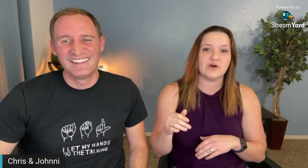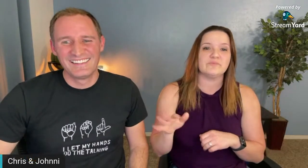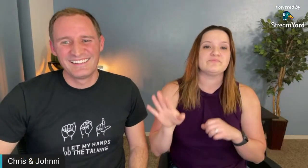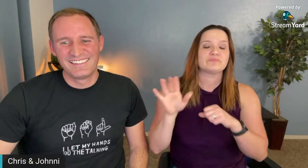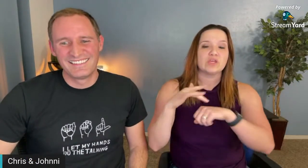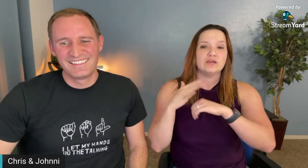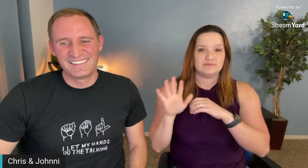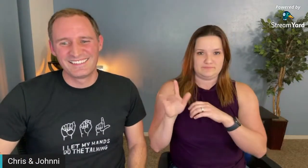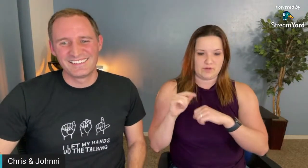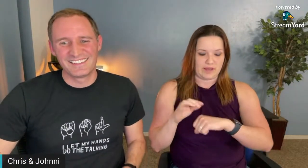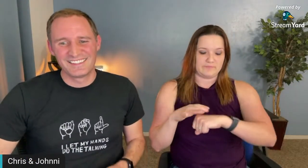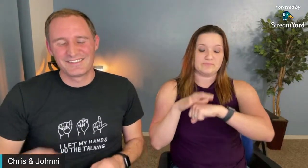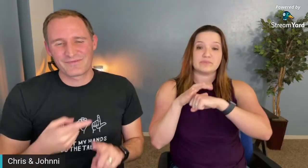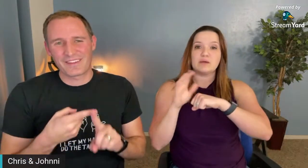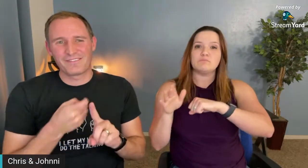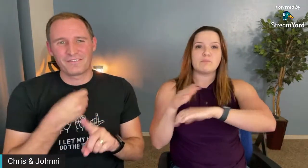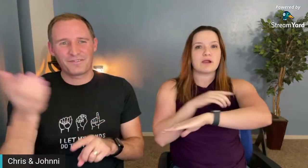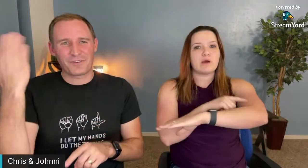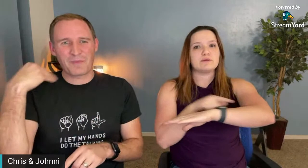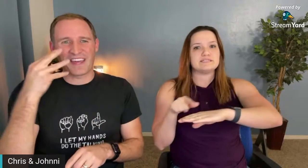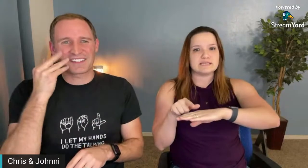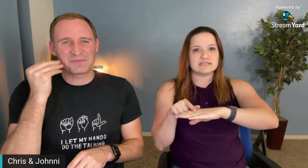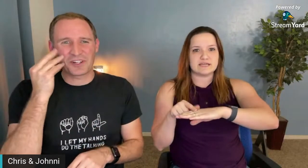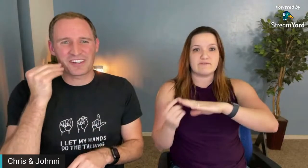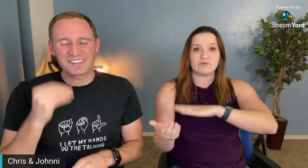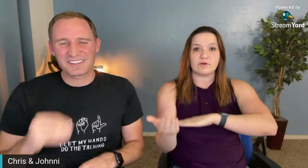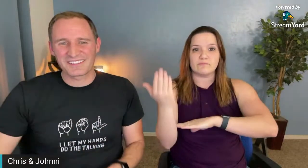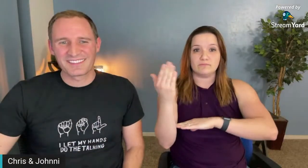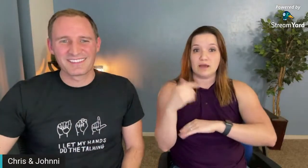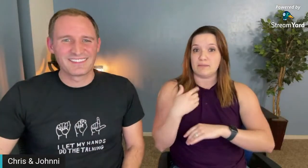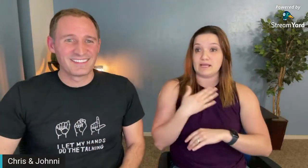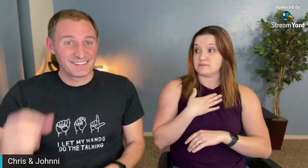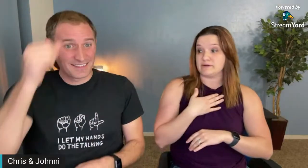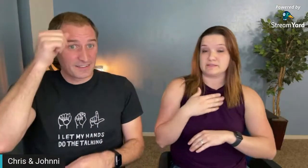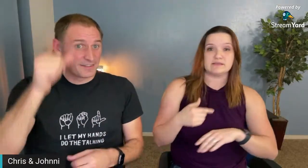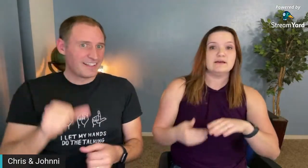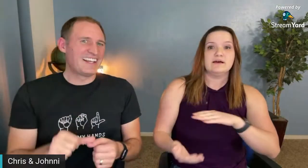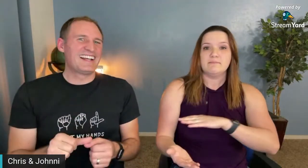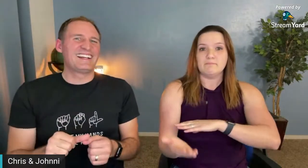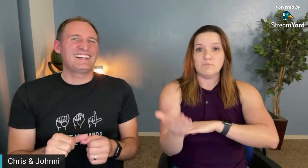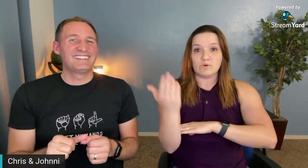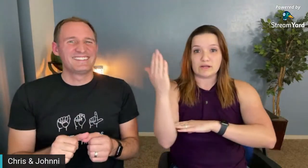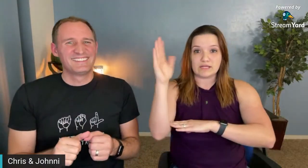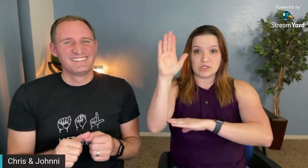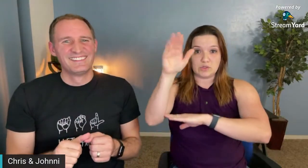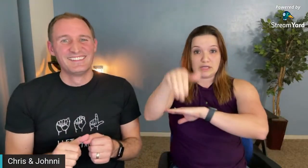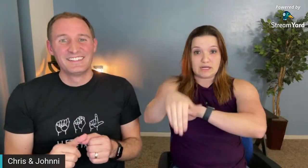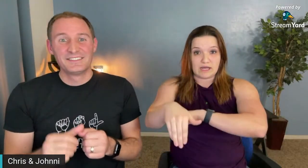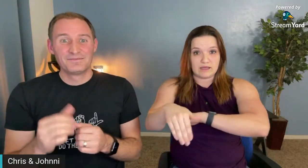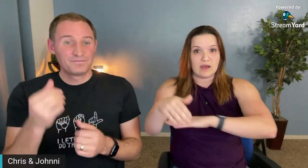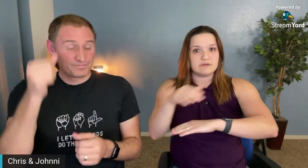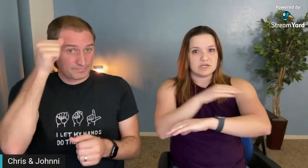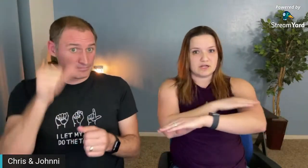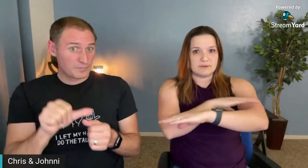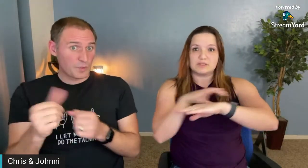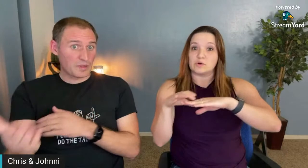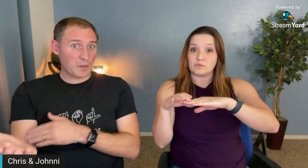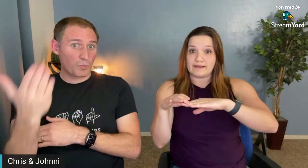So, okay. Remember how we did the sign for, not my experience, morning, noon, and night, how we talked about the